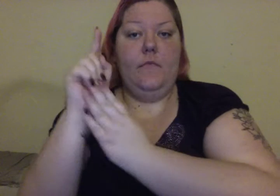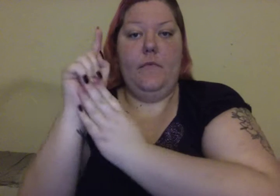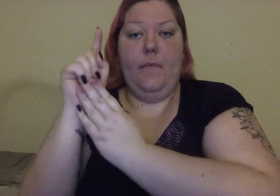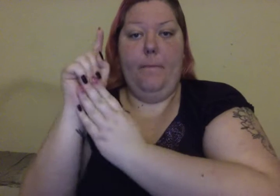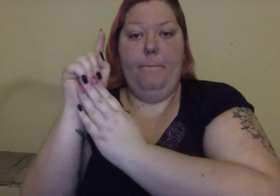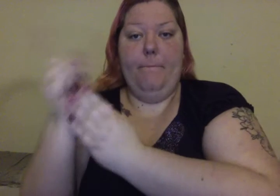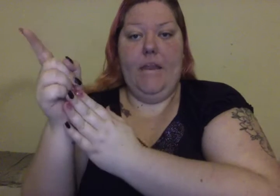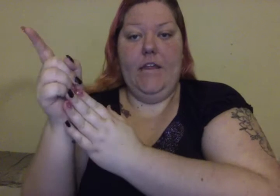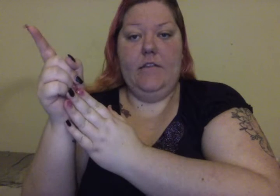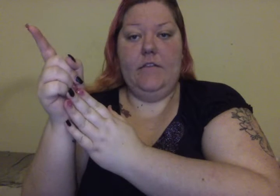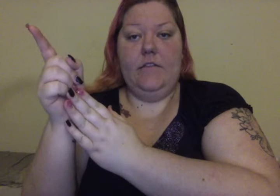minute,